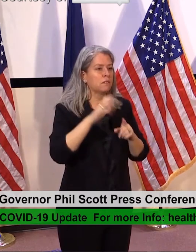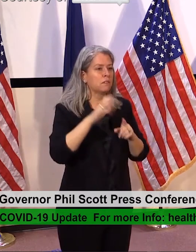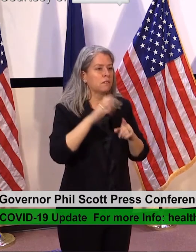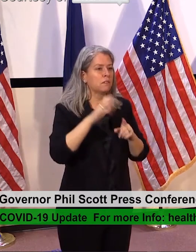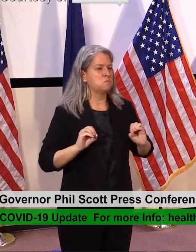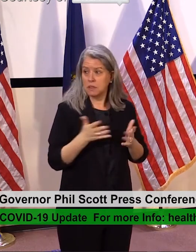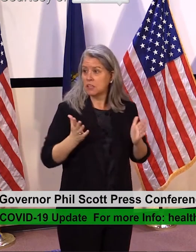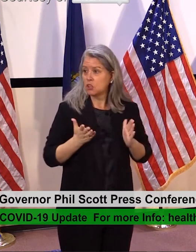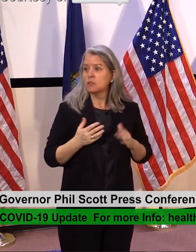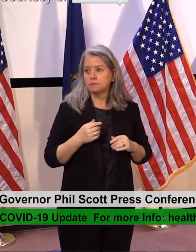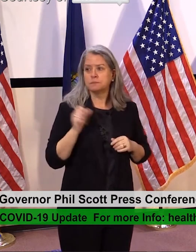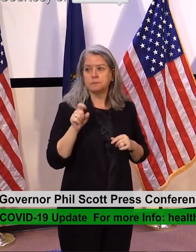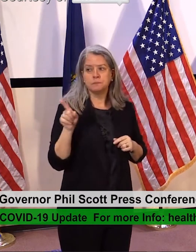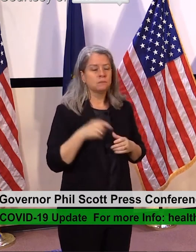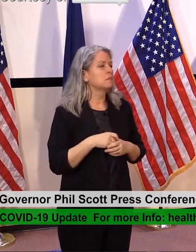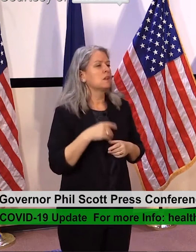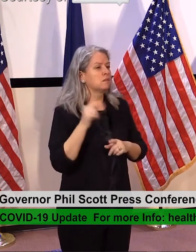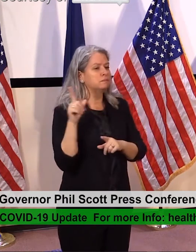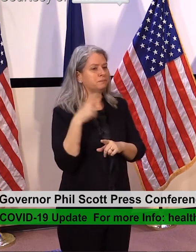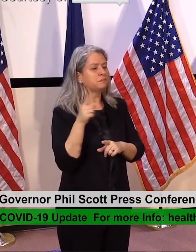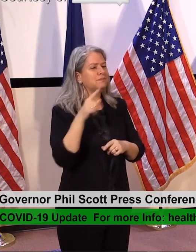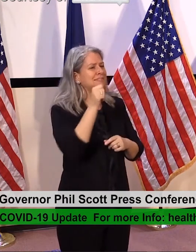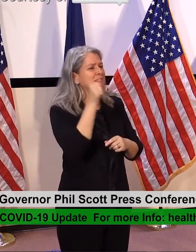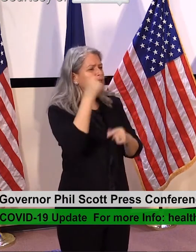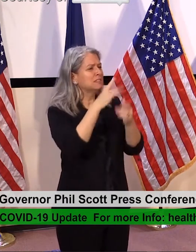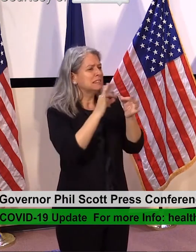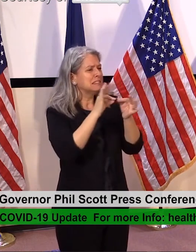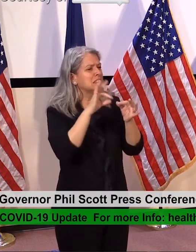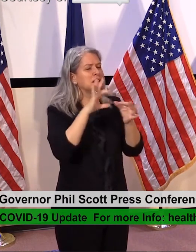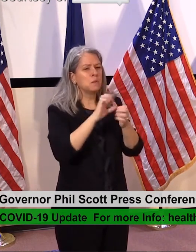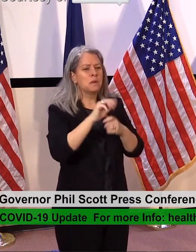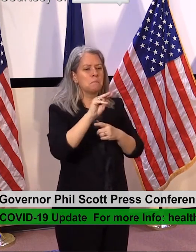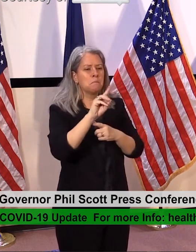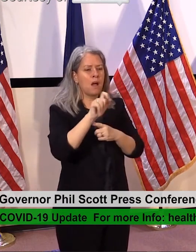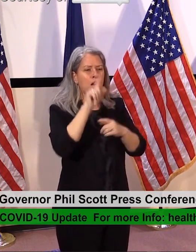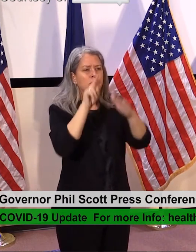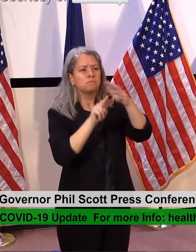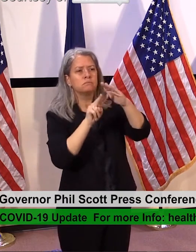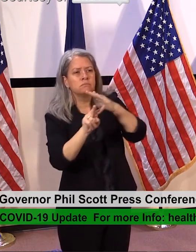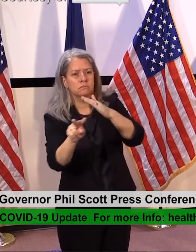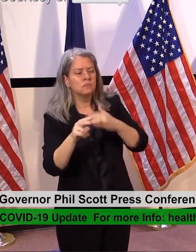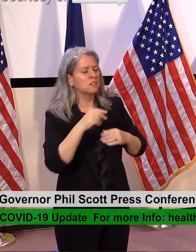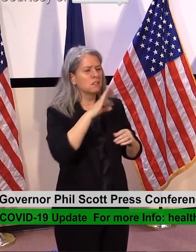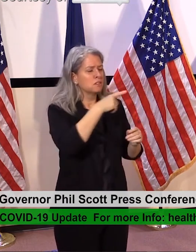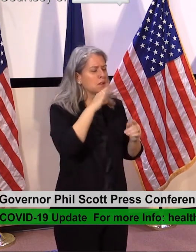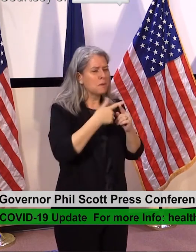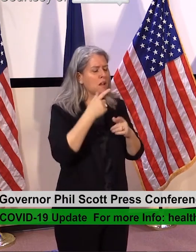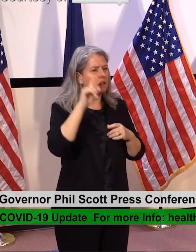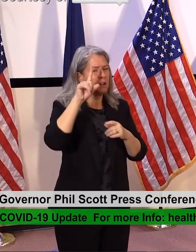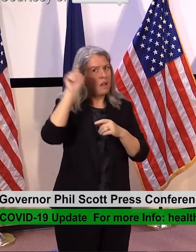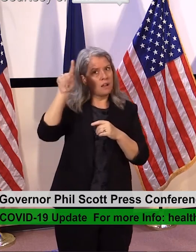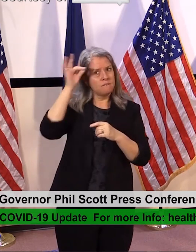Okay. Anybody else in the room? There was some discussion in the briefing yesterday. Commissioner Sherling discussed a bit about the state's request from the federal government